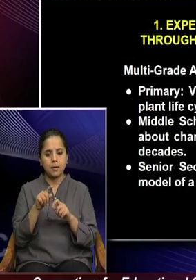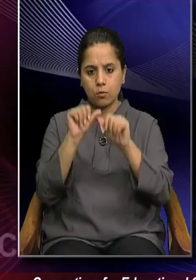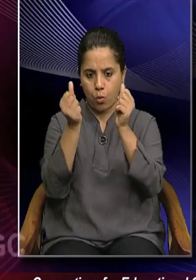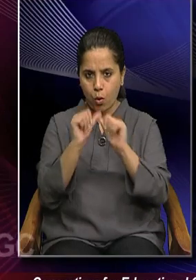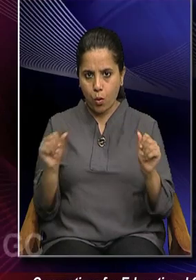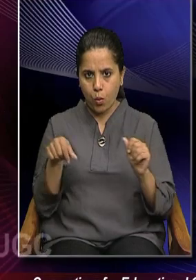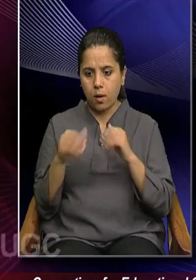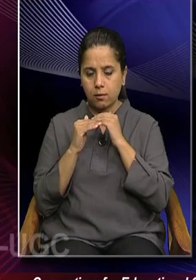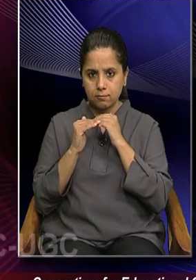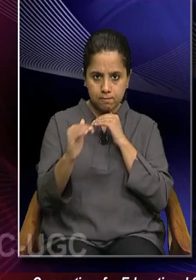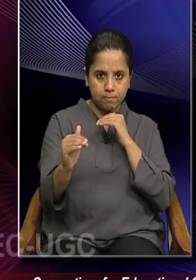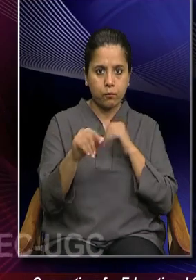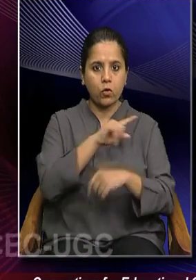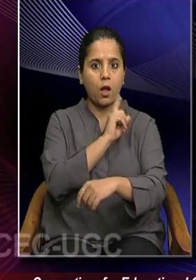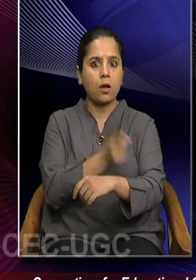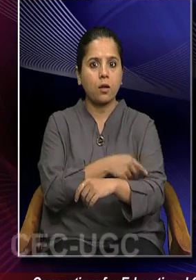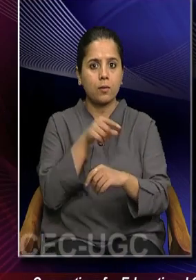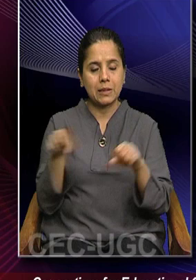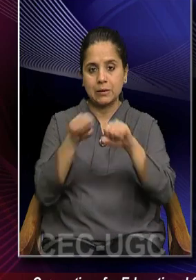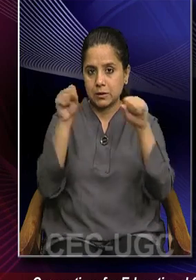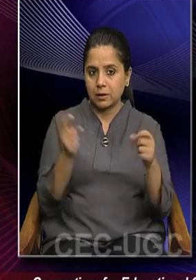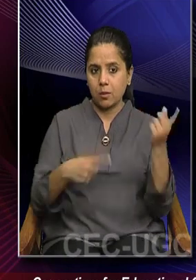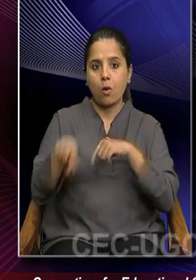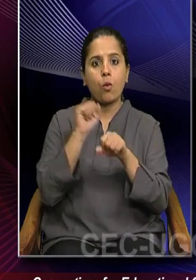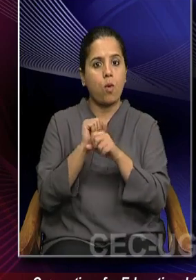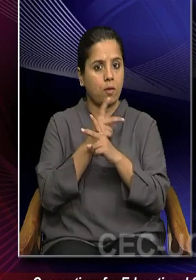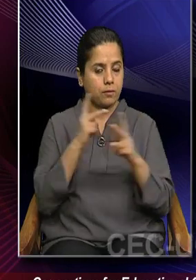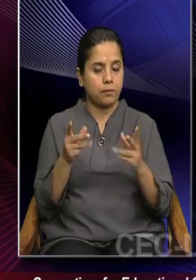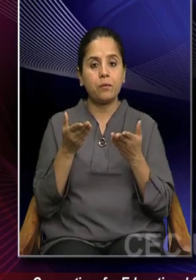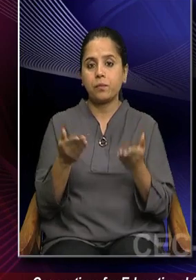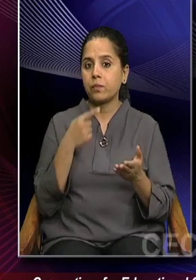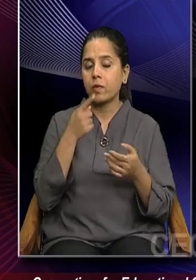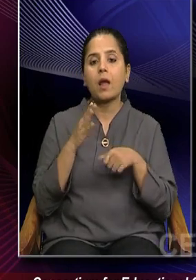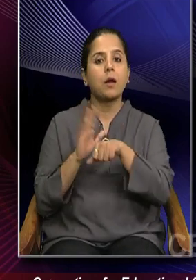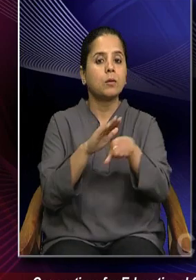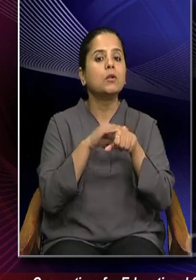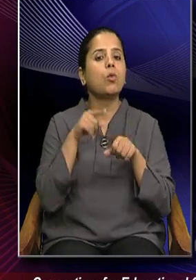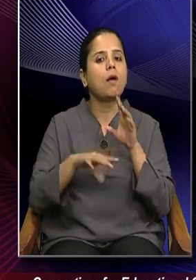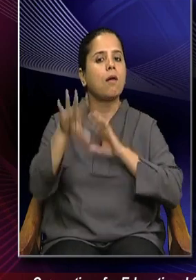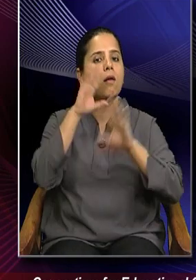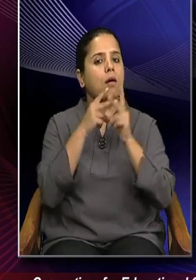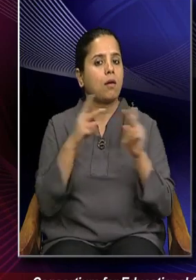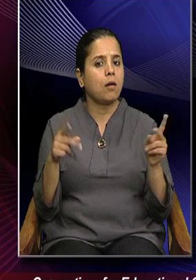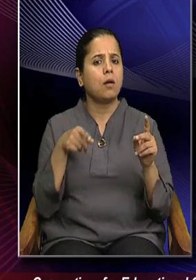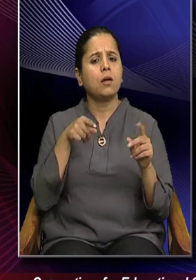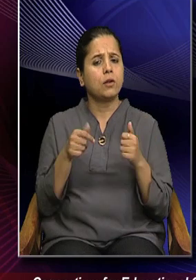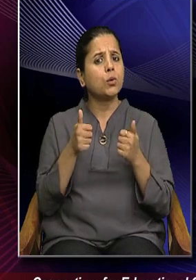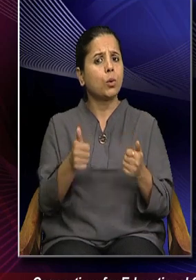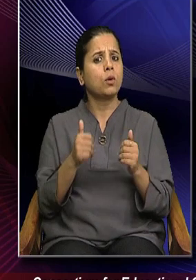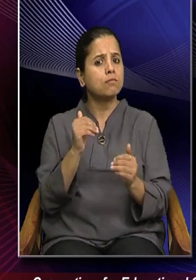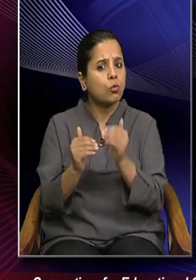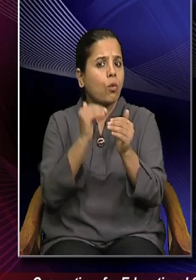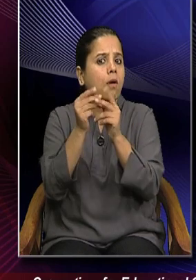a sustainable energy systems. So this experiential learning is a very good